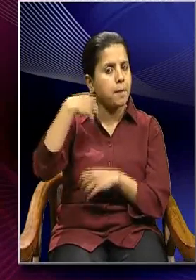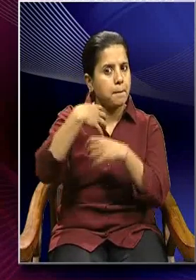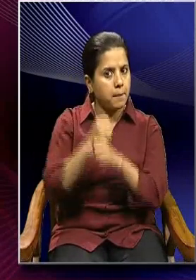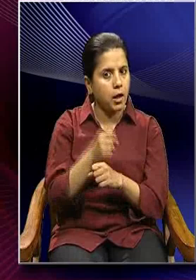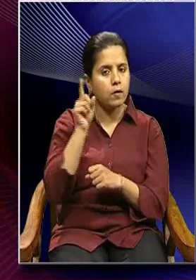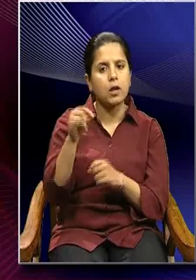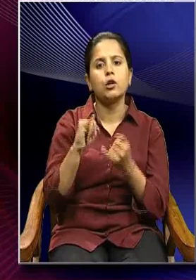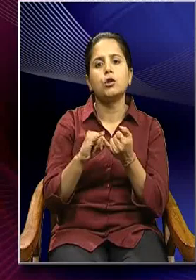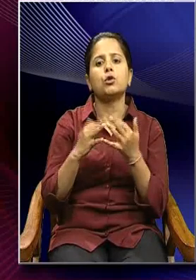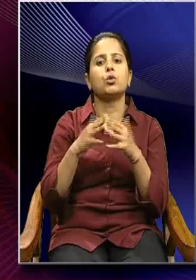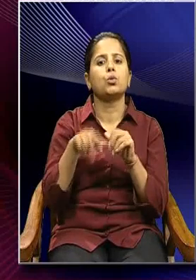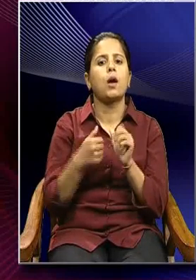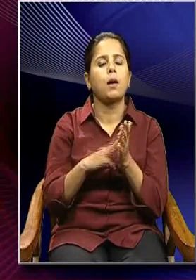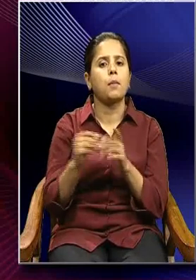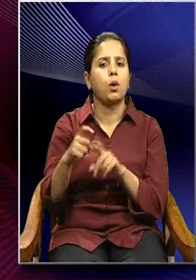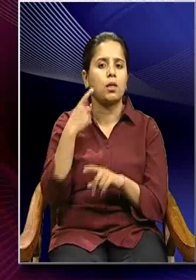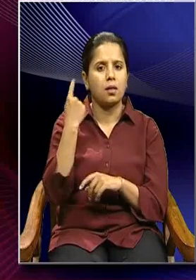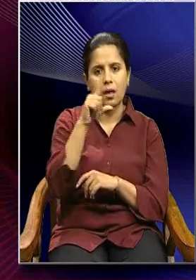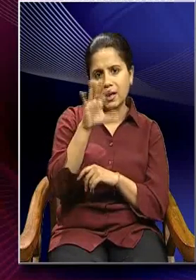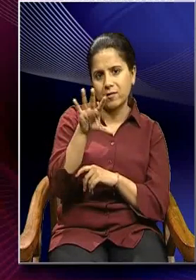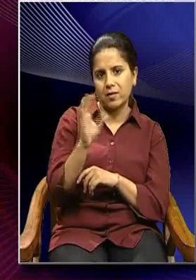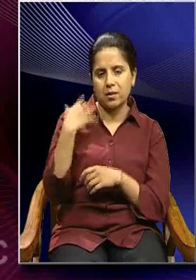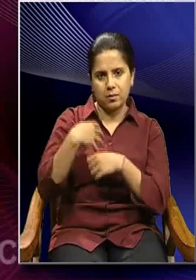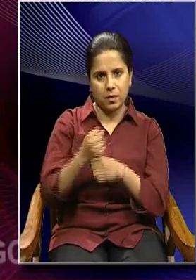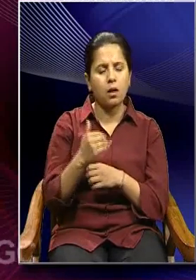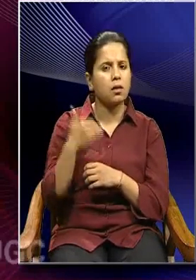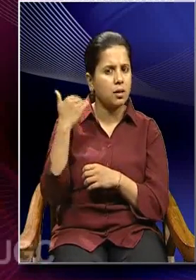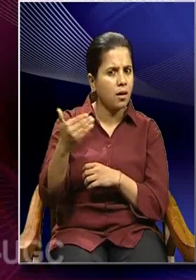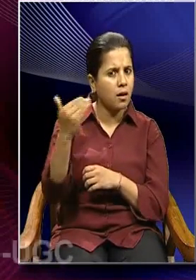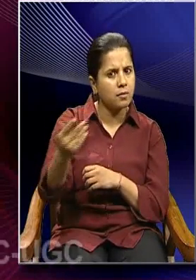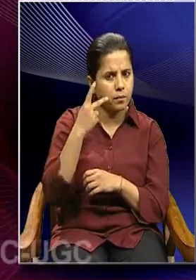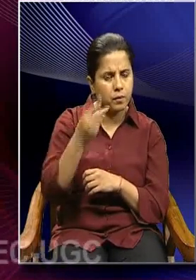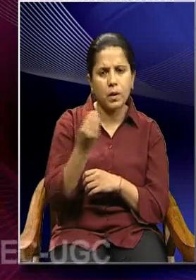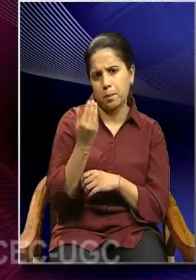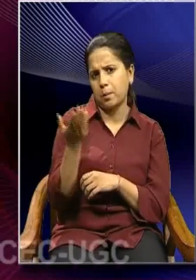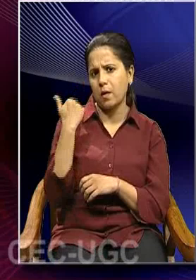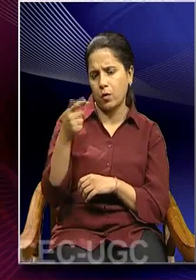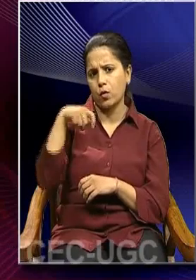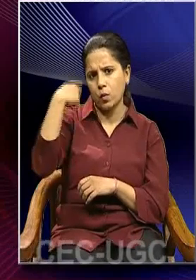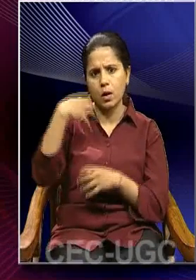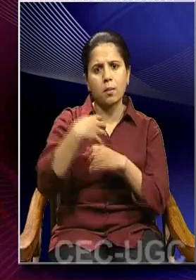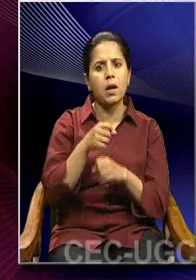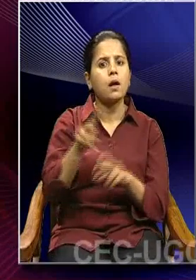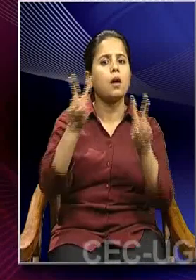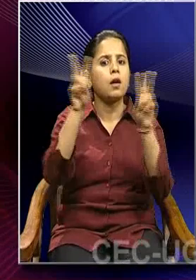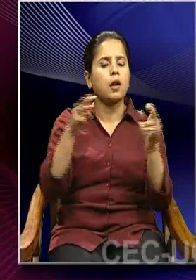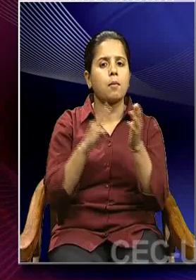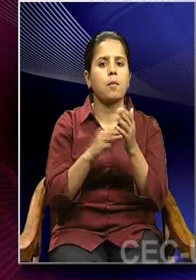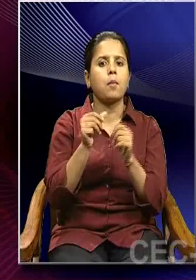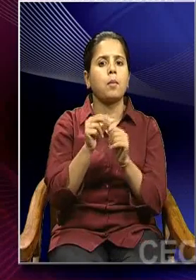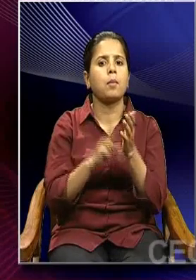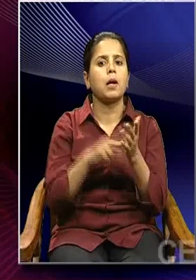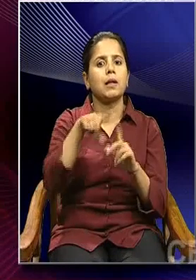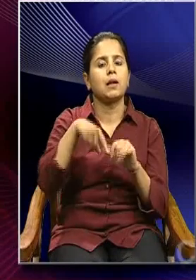by Sohrab Modi in 1950s. And thereafter one of the films recently with the title of Manikarnika, again